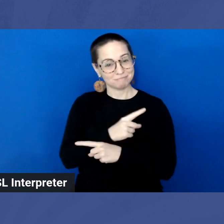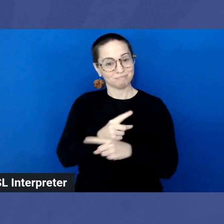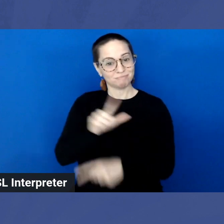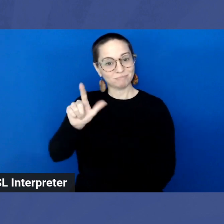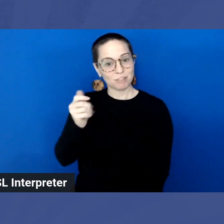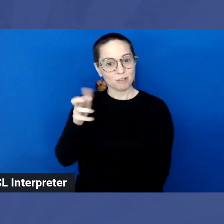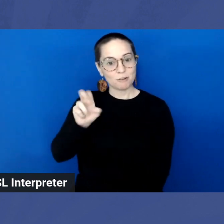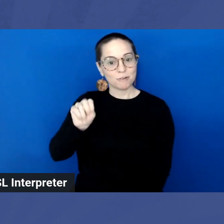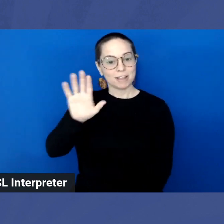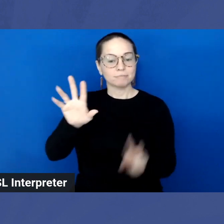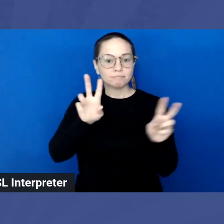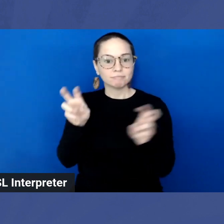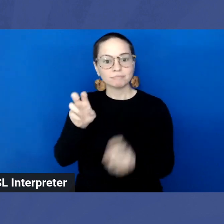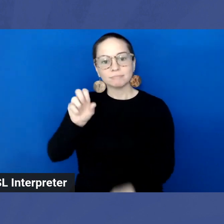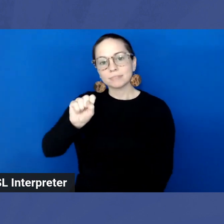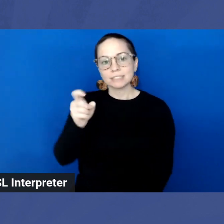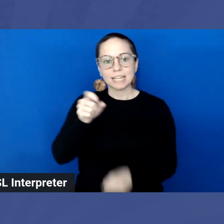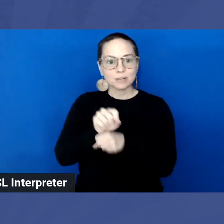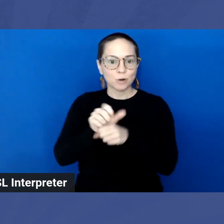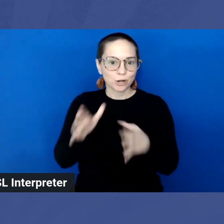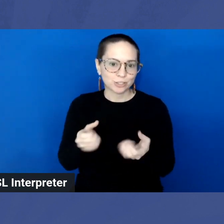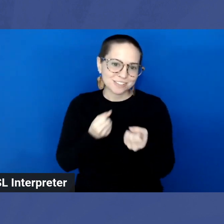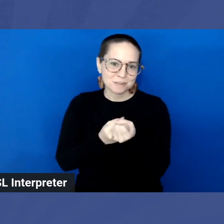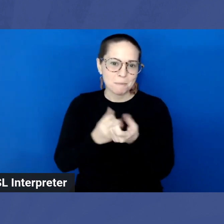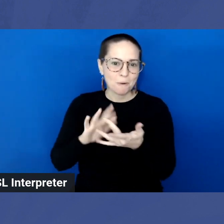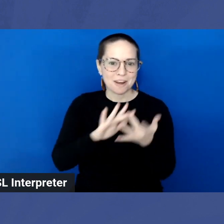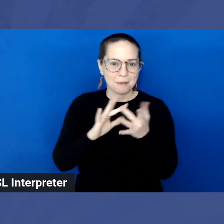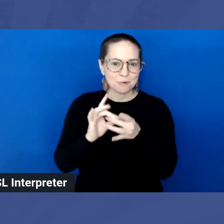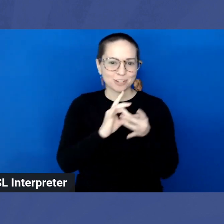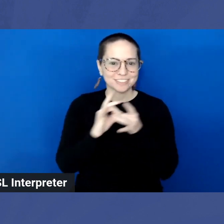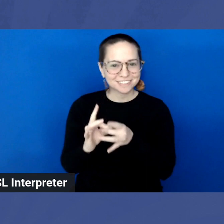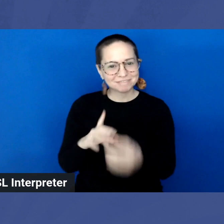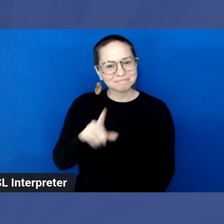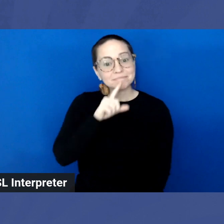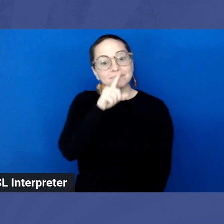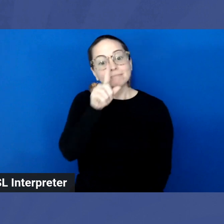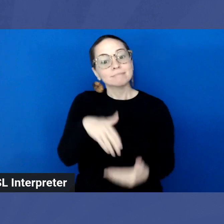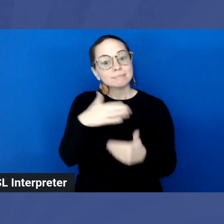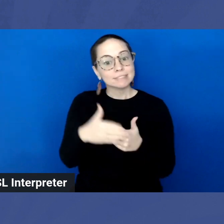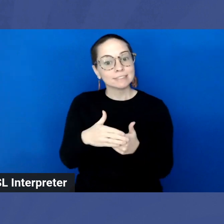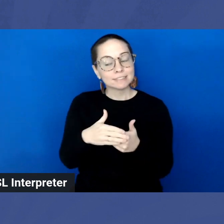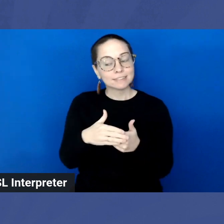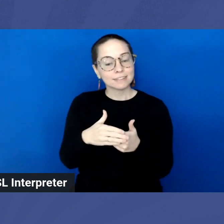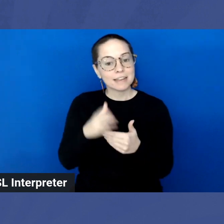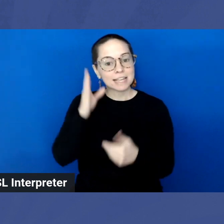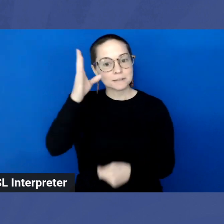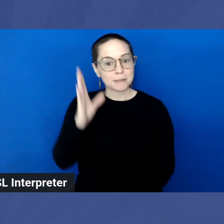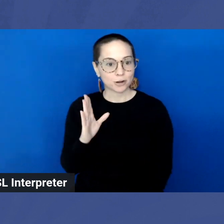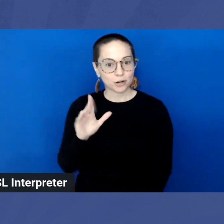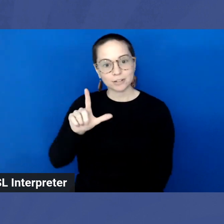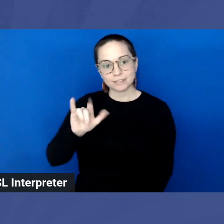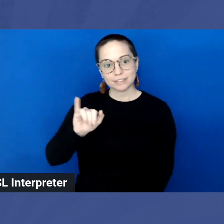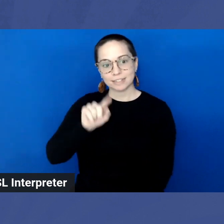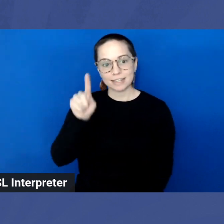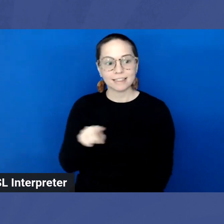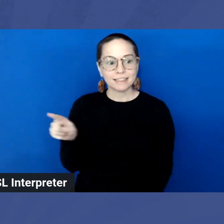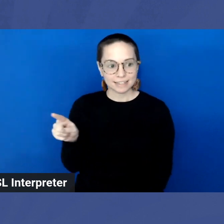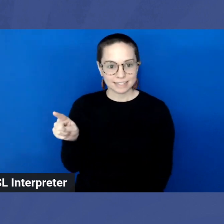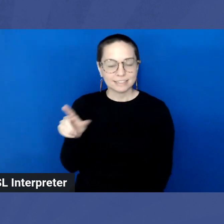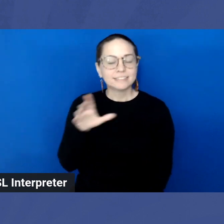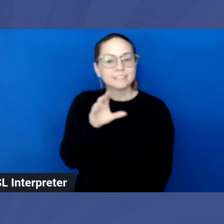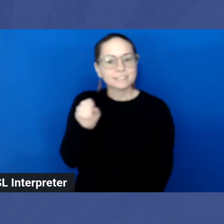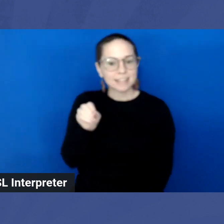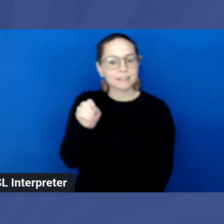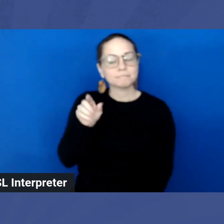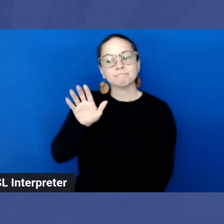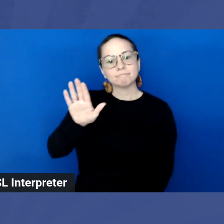entitled Sex Workers Support Networks. This next speaker is Liz Elytra, and Liz